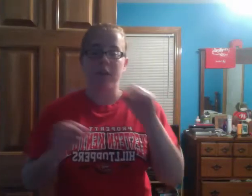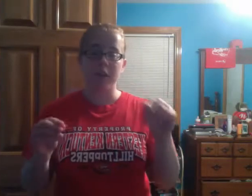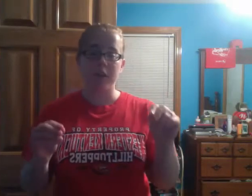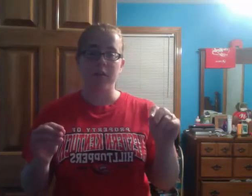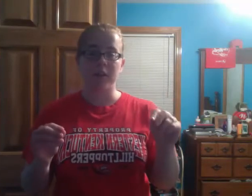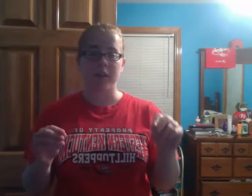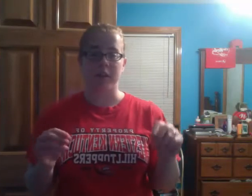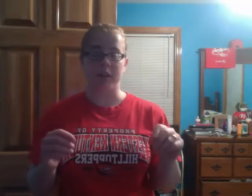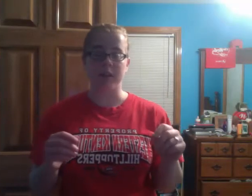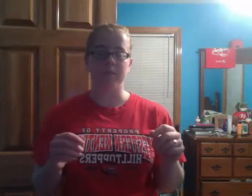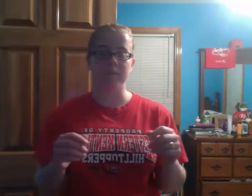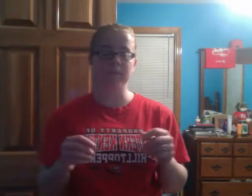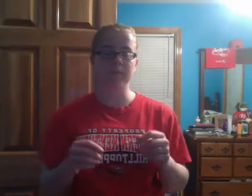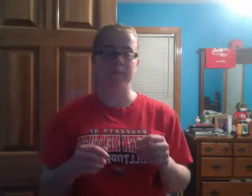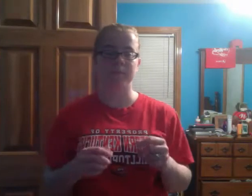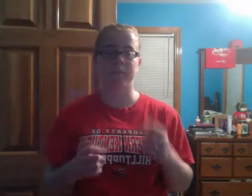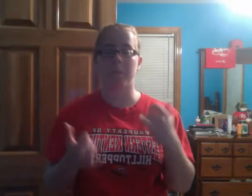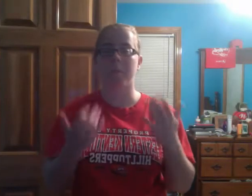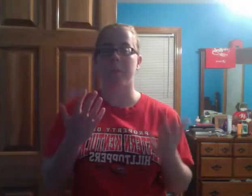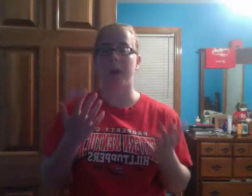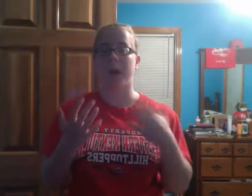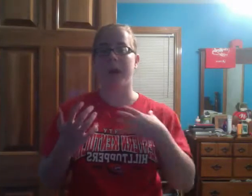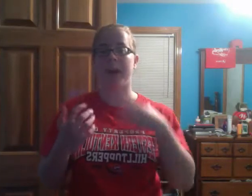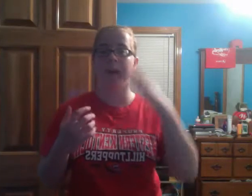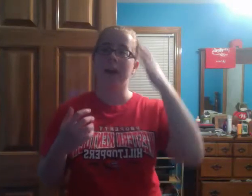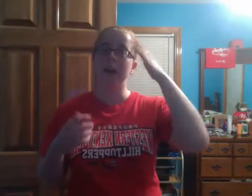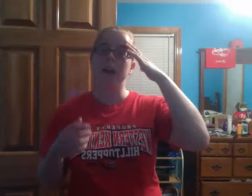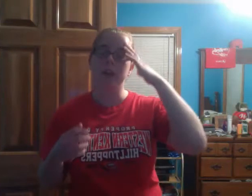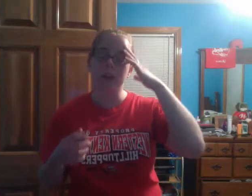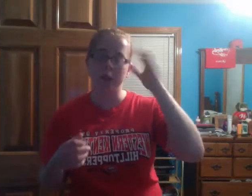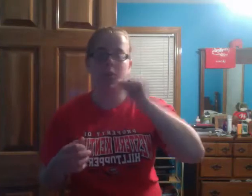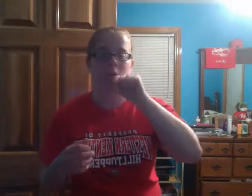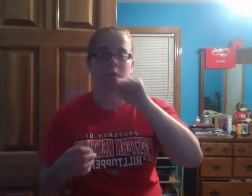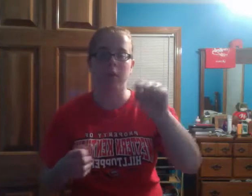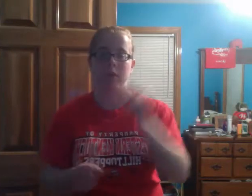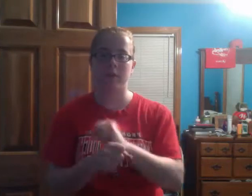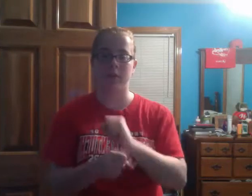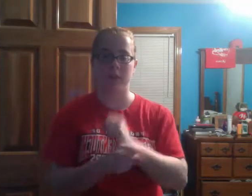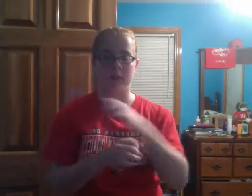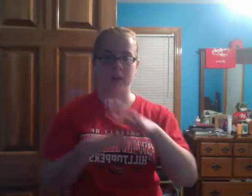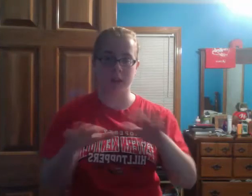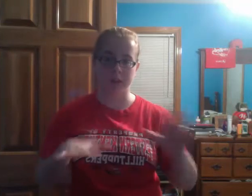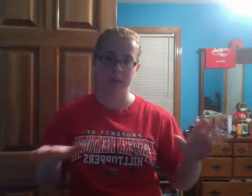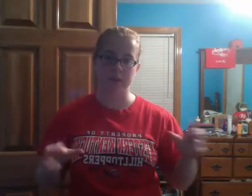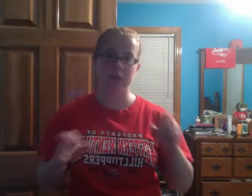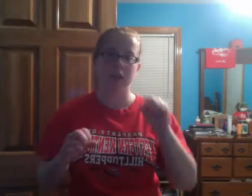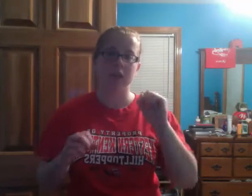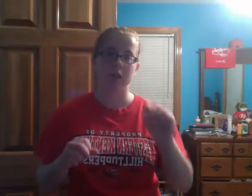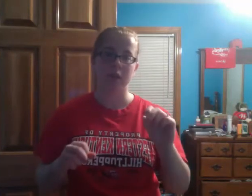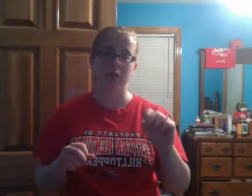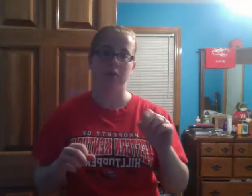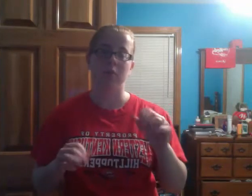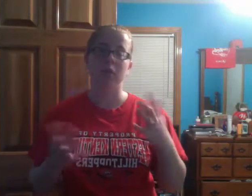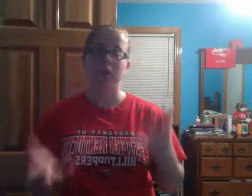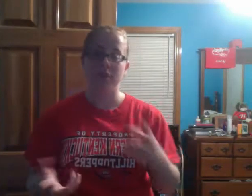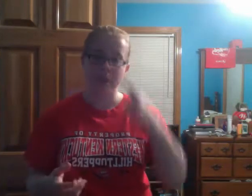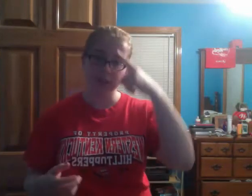not doing anything, I know you love to work with kids, so this